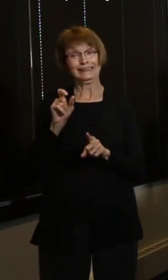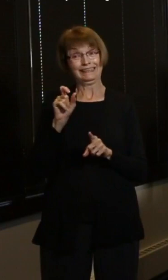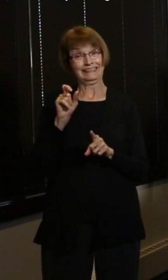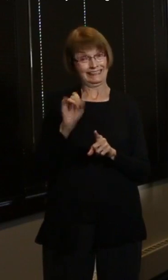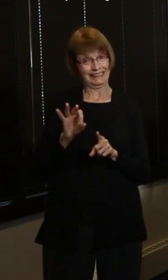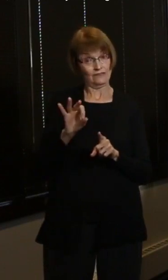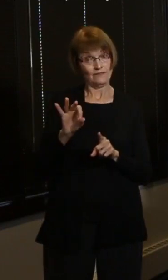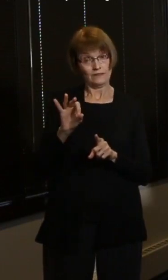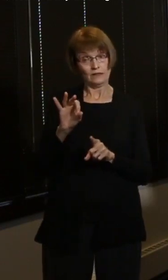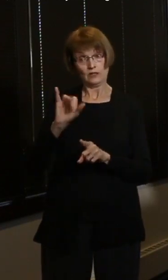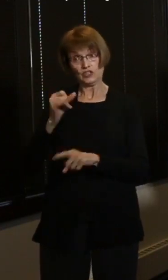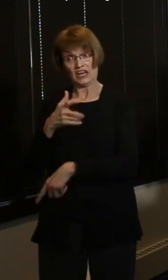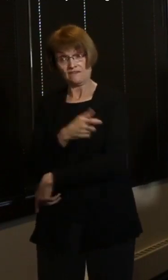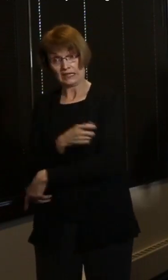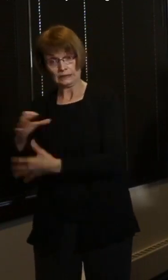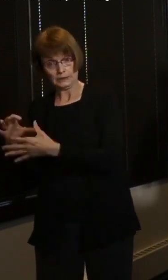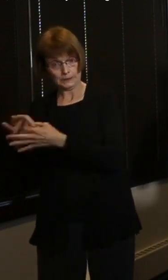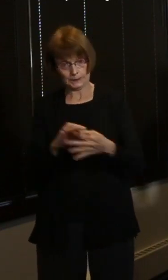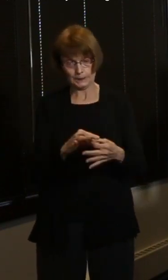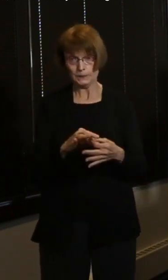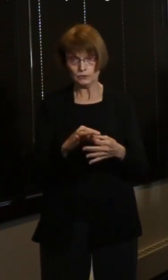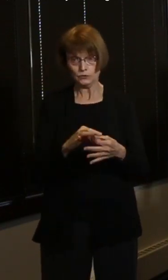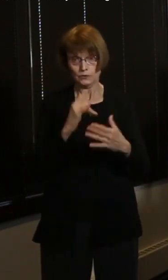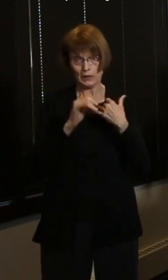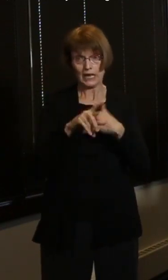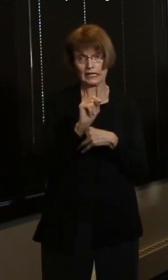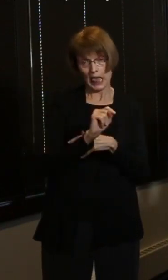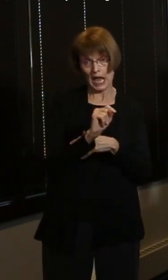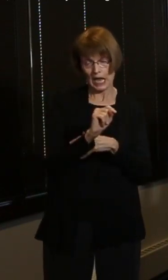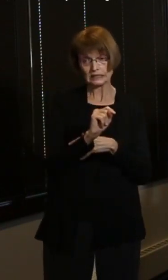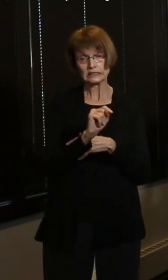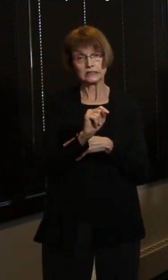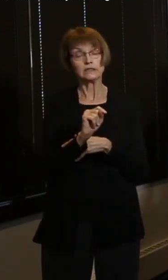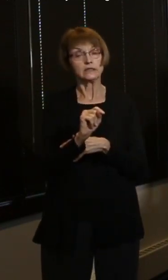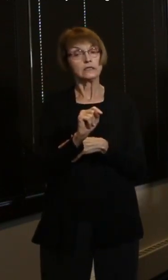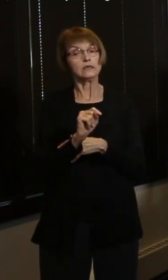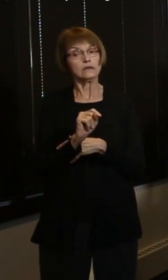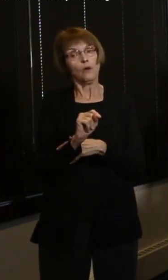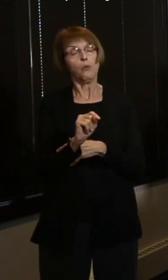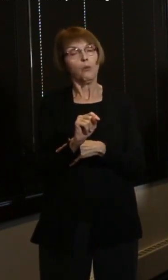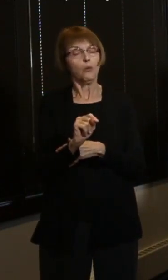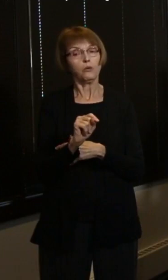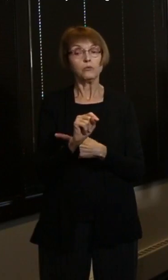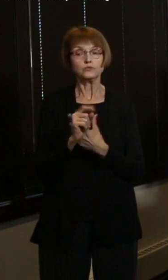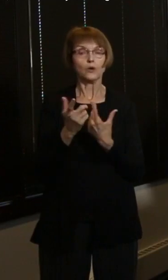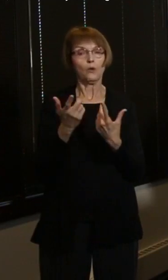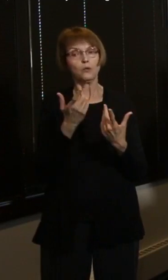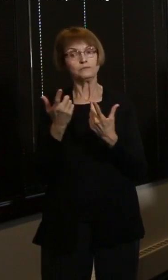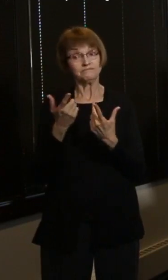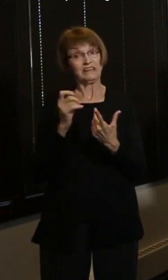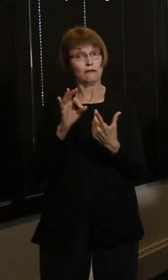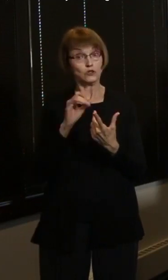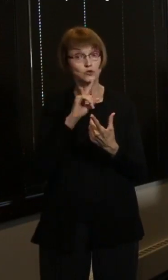link with the vaccine, that the problems show up, as I said, fairly soon after you've been vaccinated. So